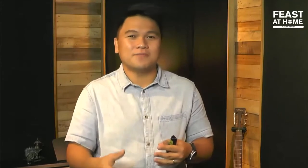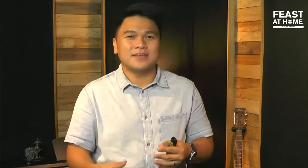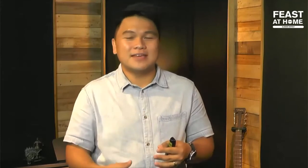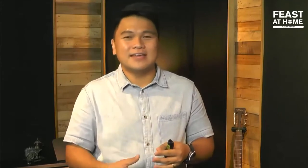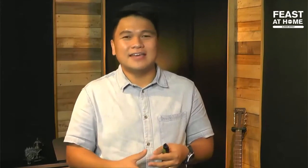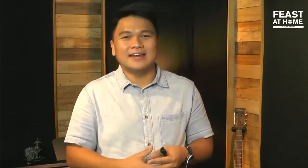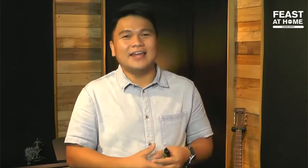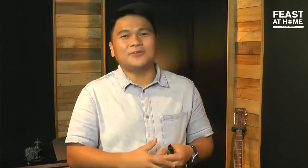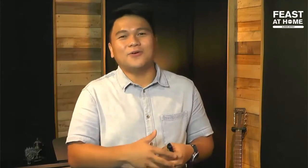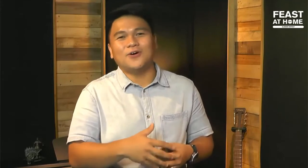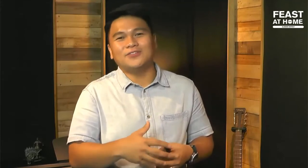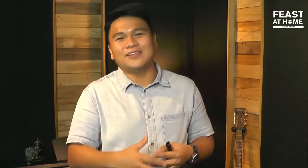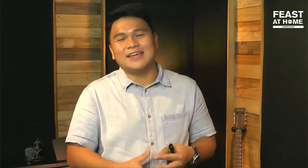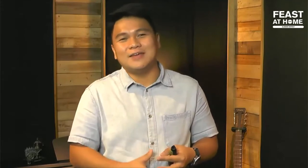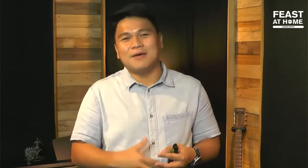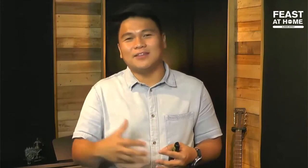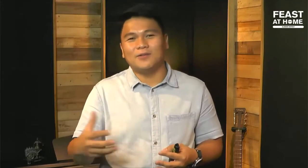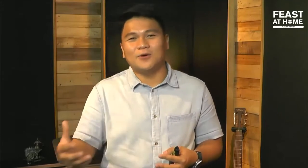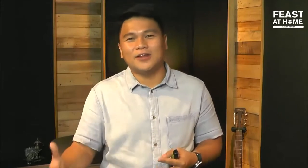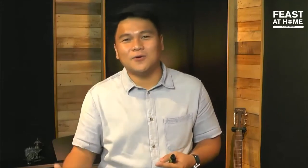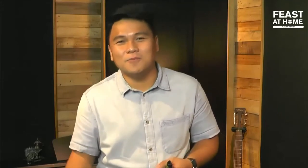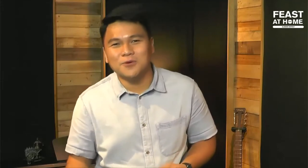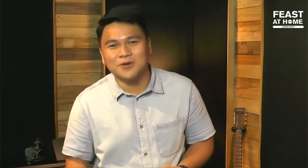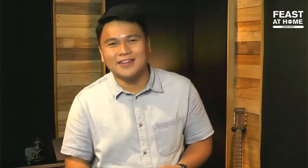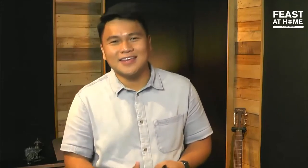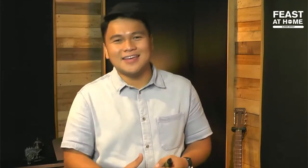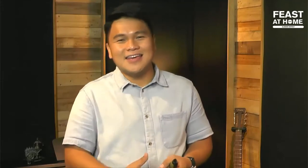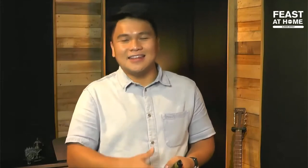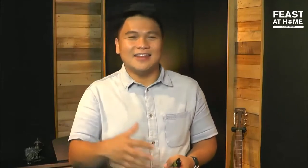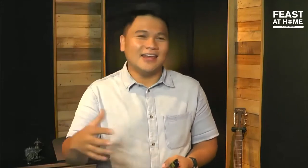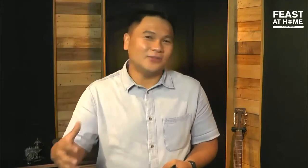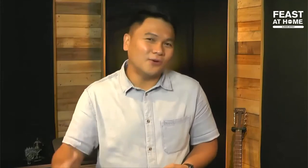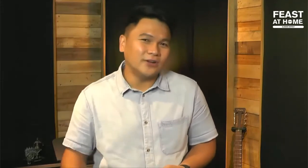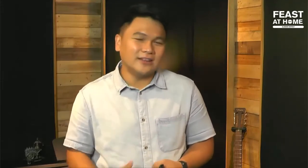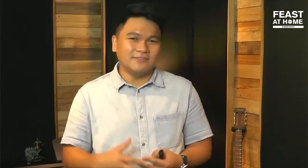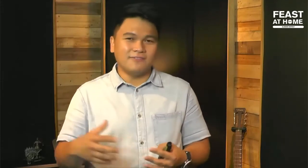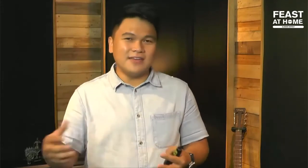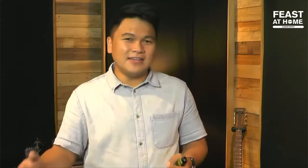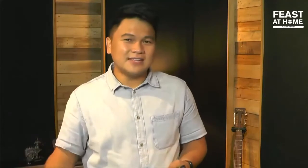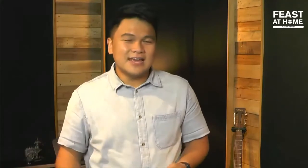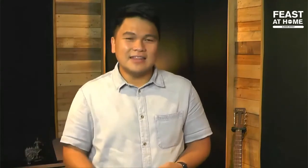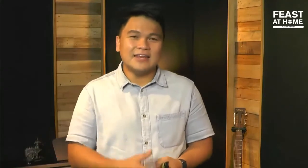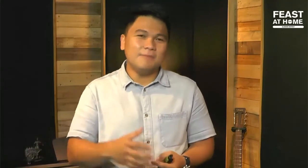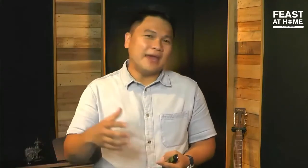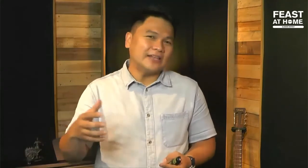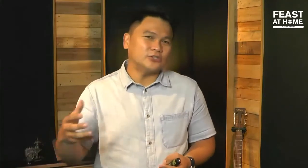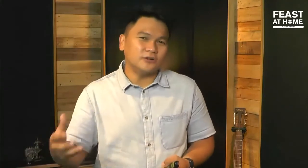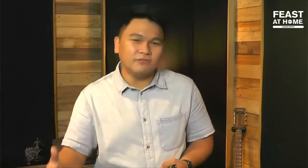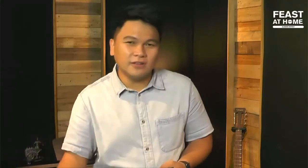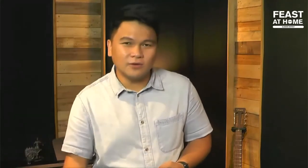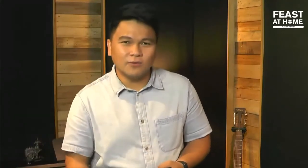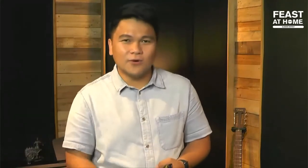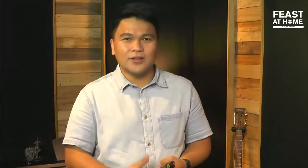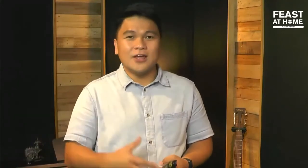siya. Later on, he met the Lord in a community, and then later on in the feast, and then he began